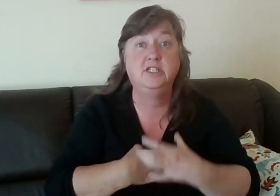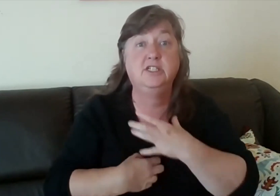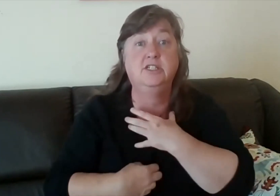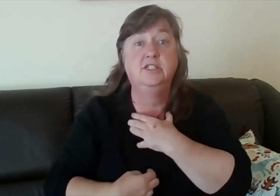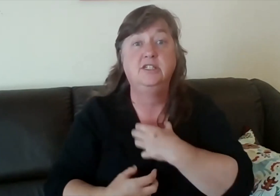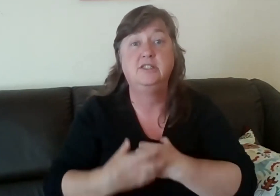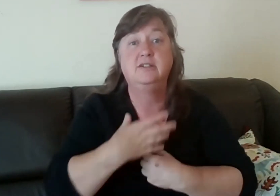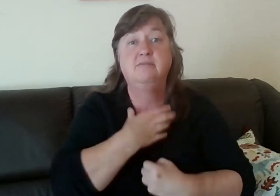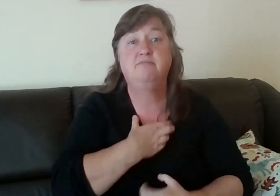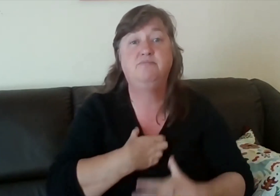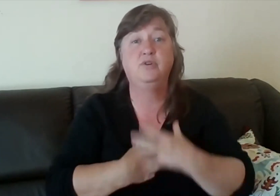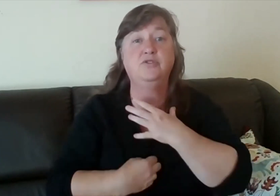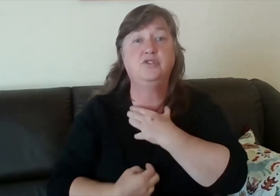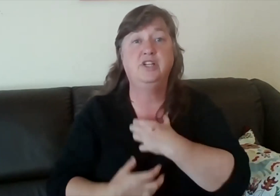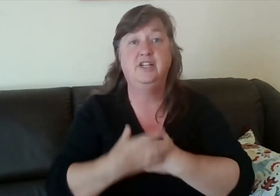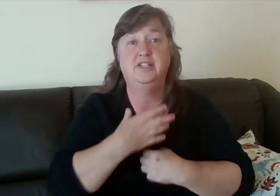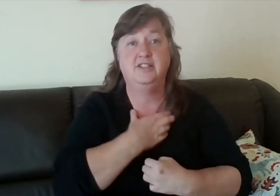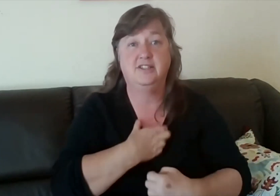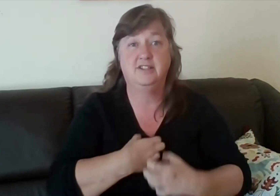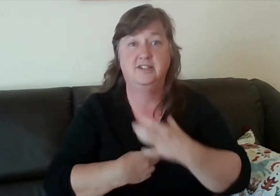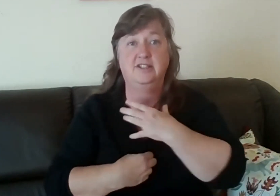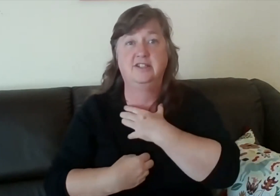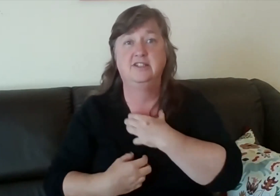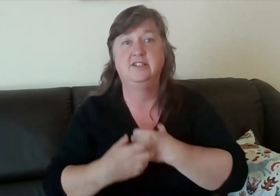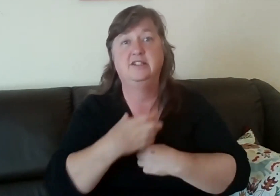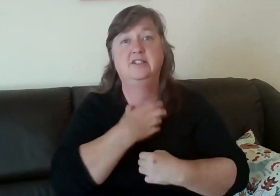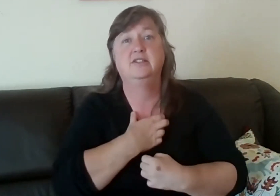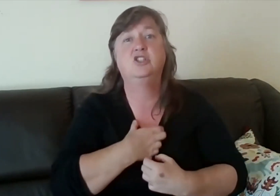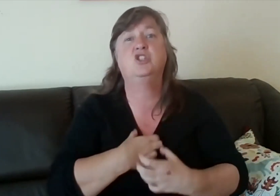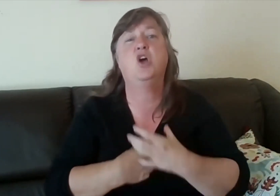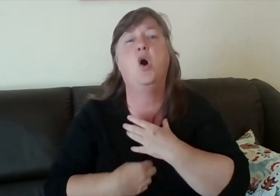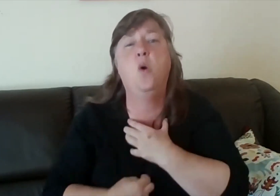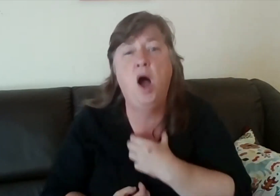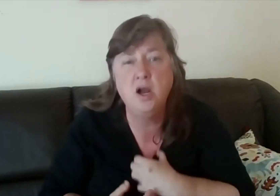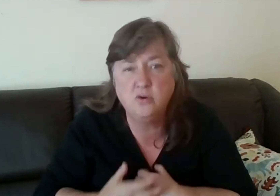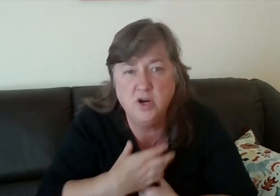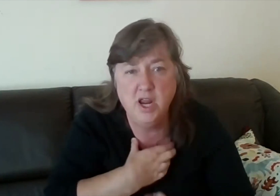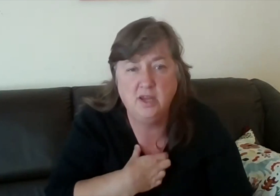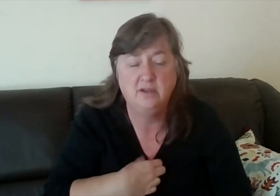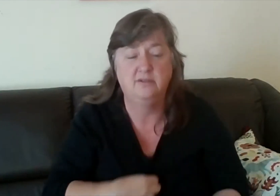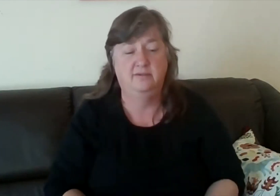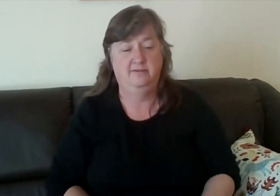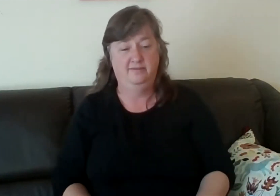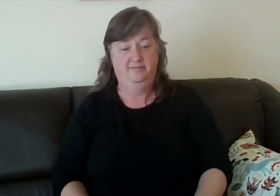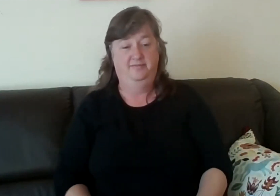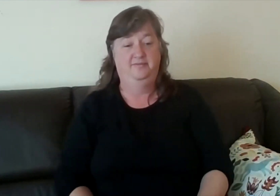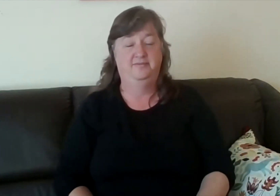starving. Both your hands. So hungry.